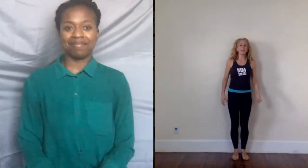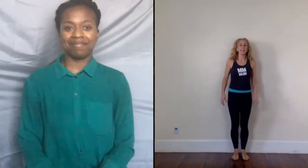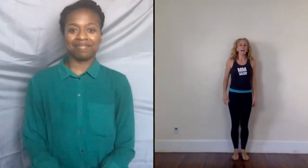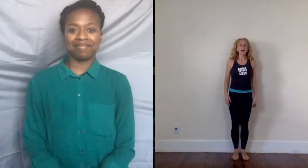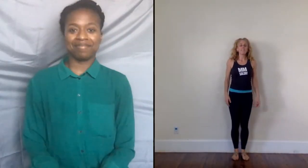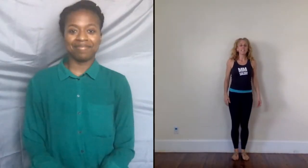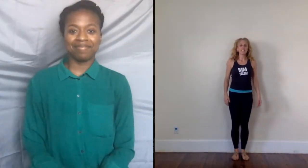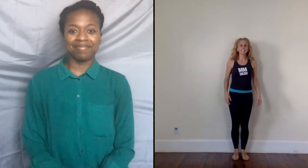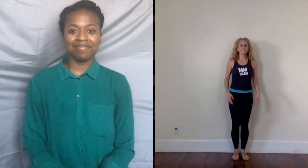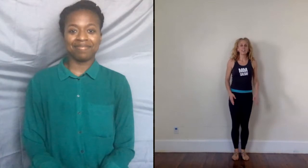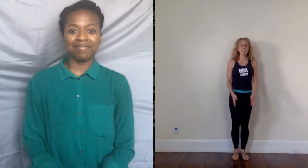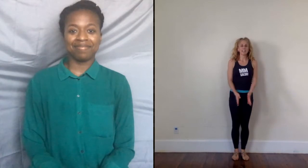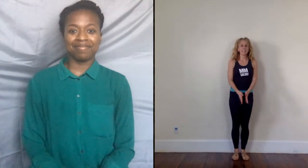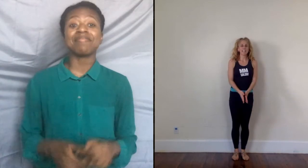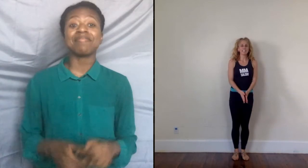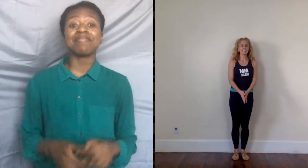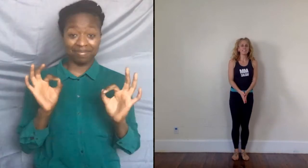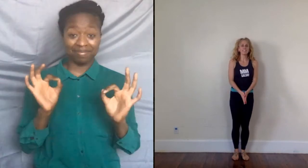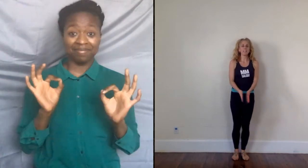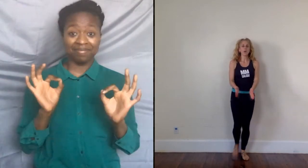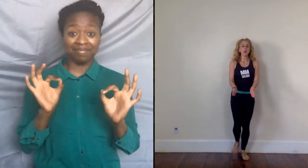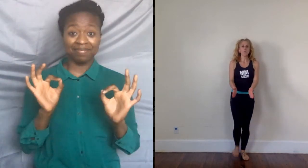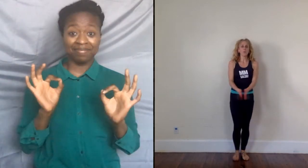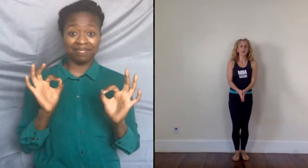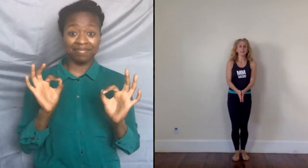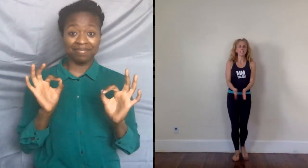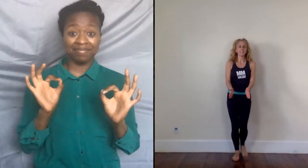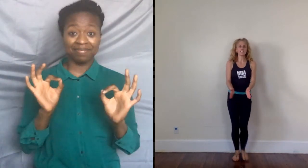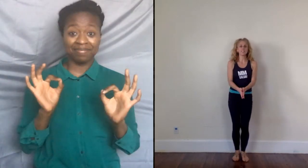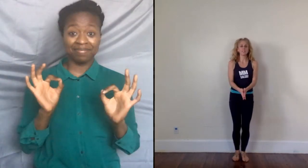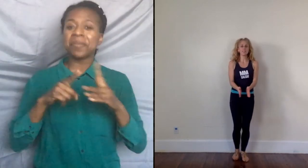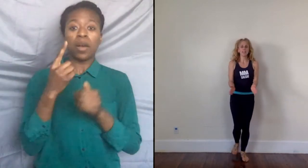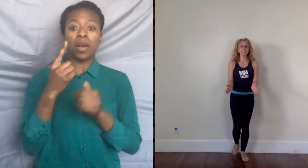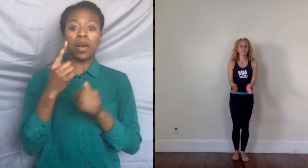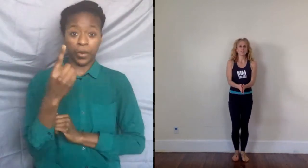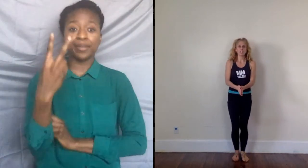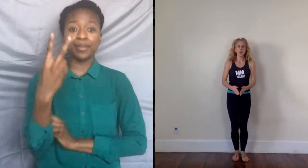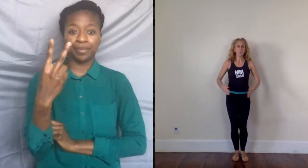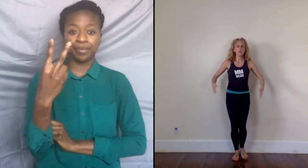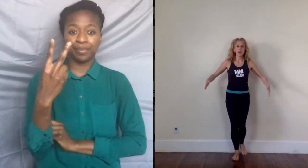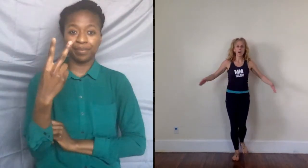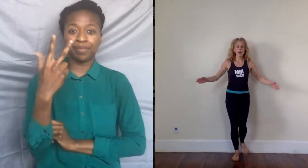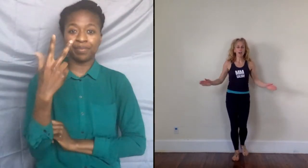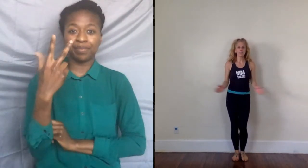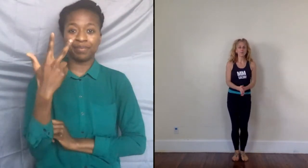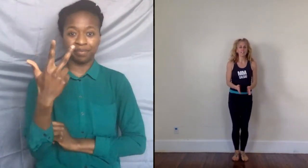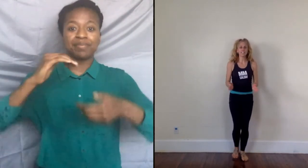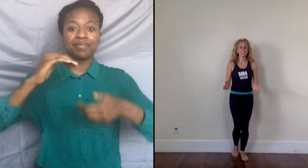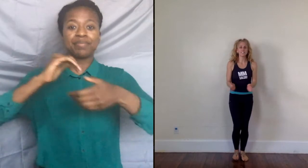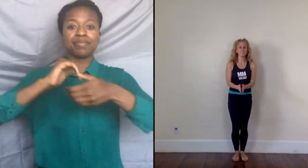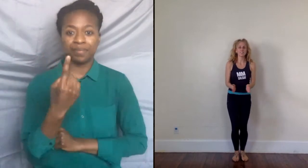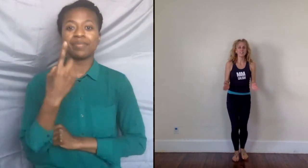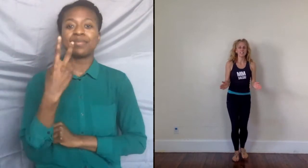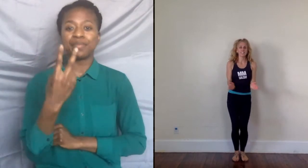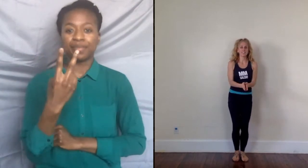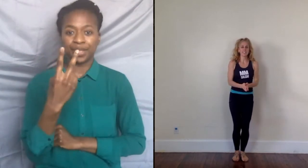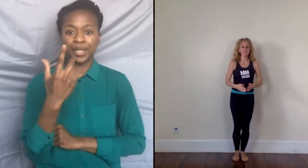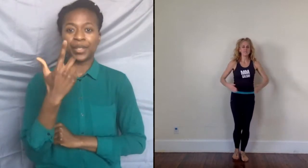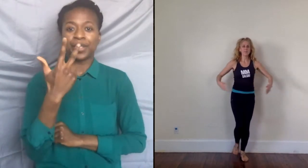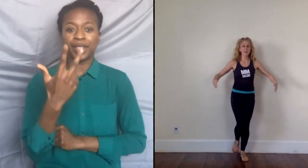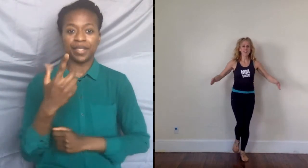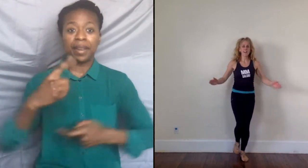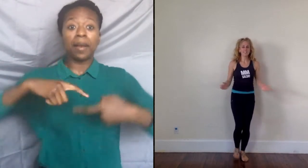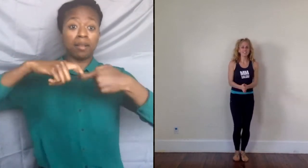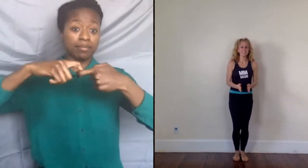All right, I'm going to get started. Hands and feet. 1, 2, 3, pause. 1, 2,